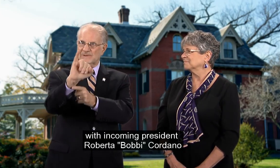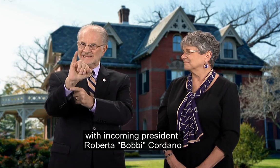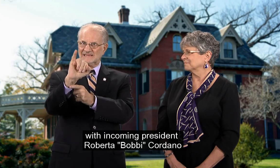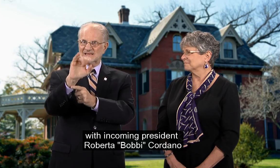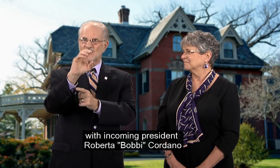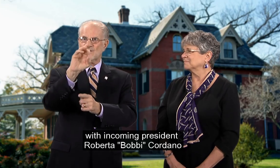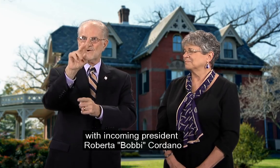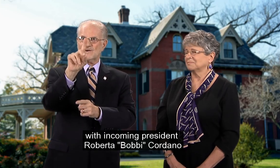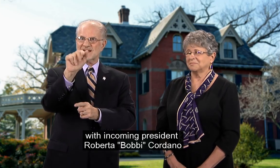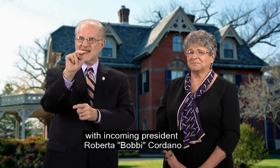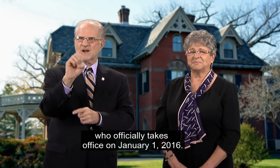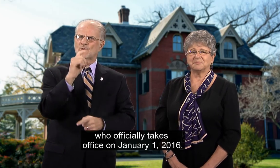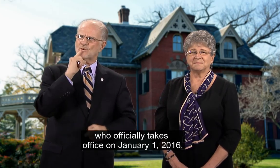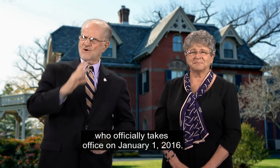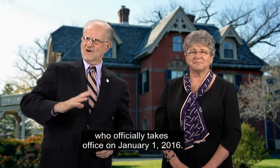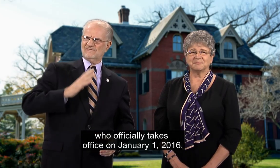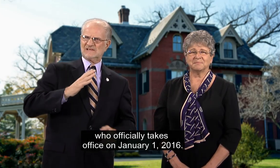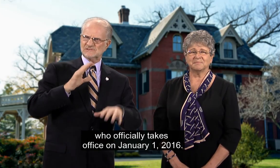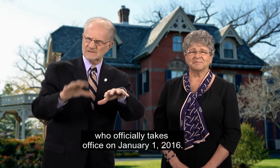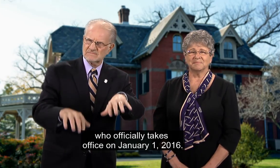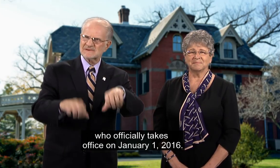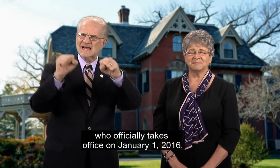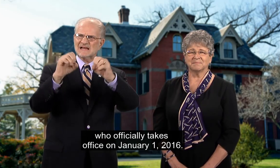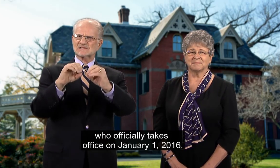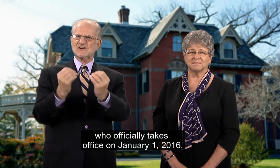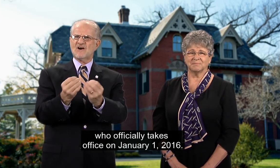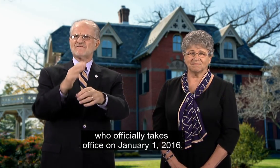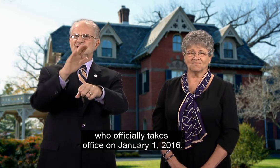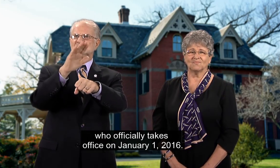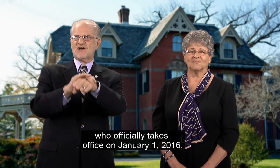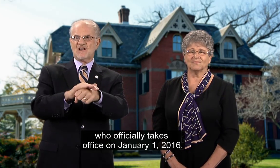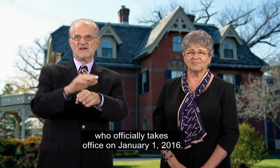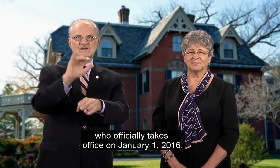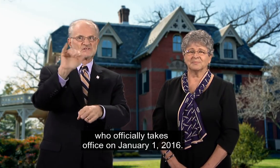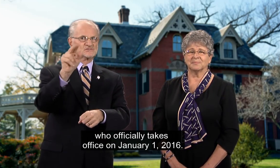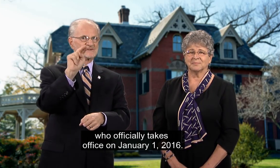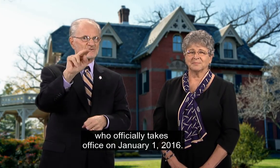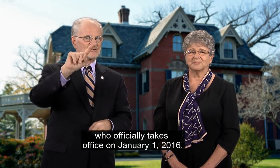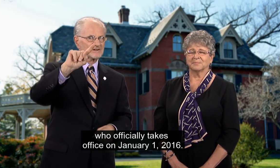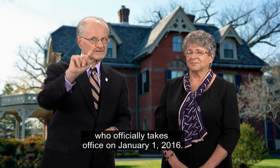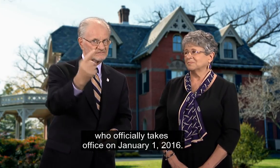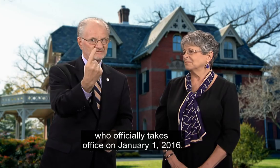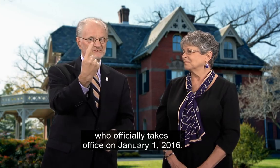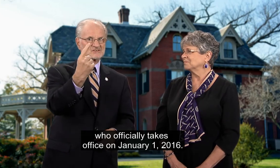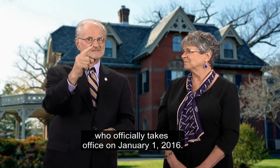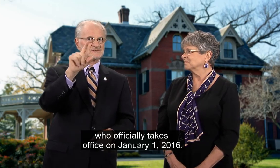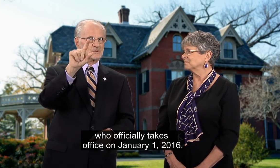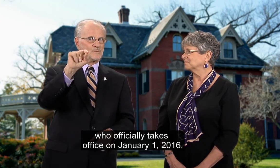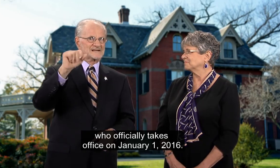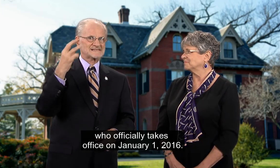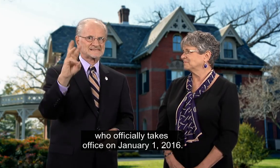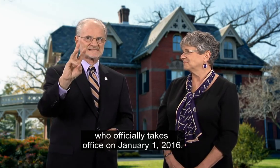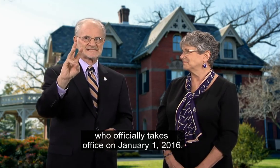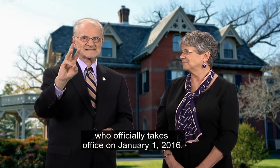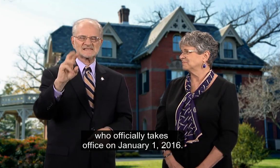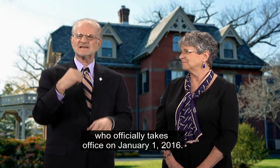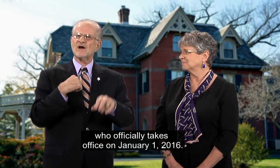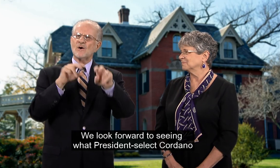Cordano, who officially takes office on January 1st, 2016. We